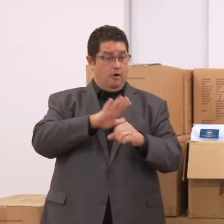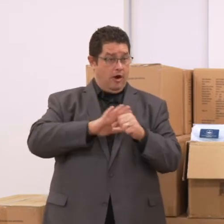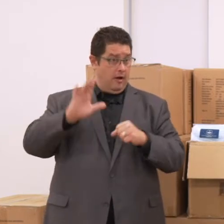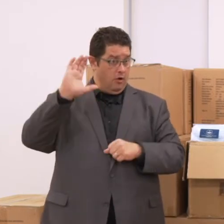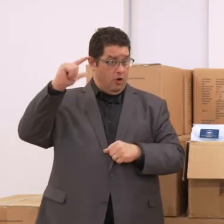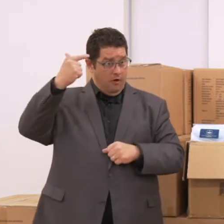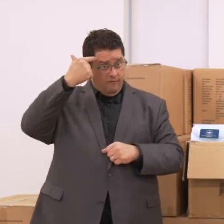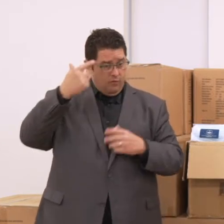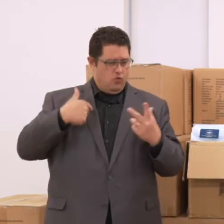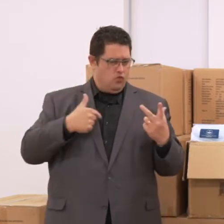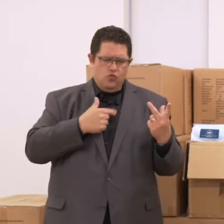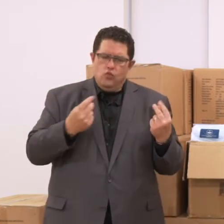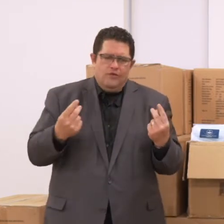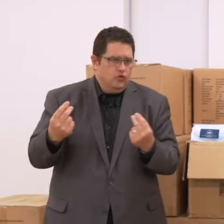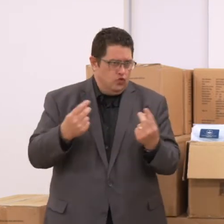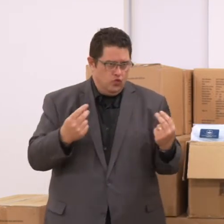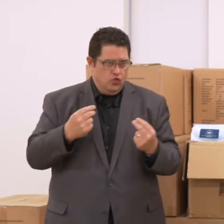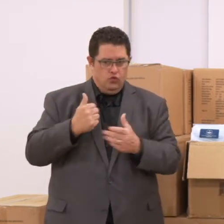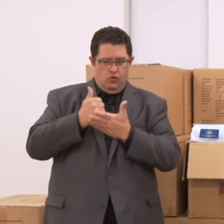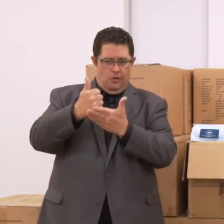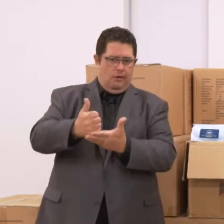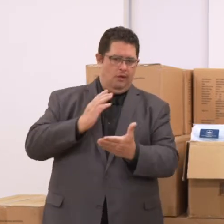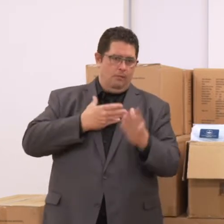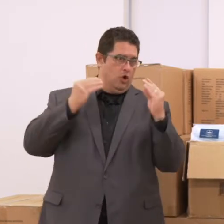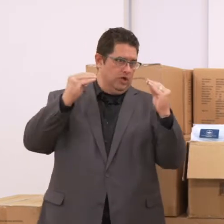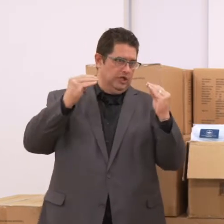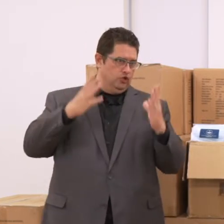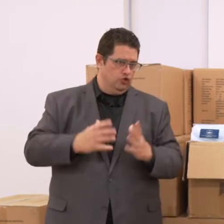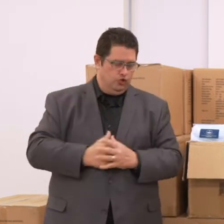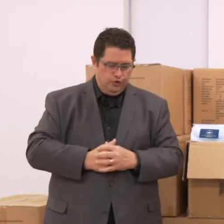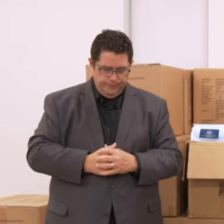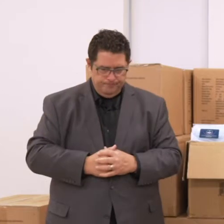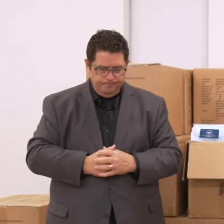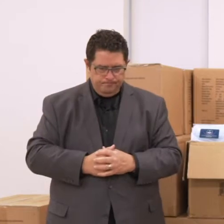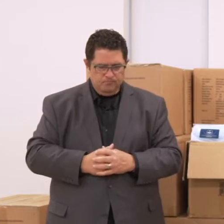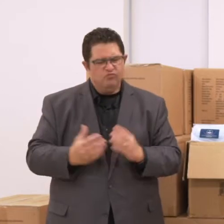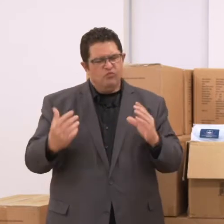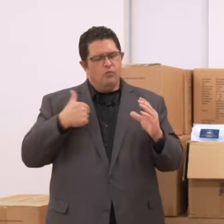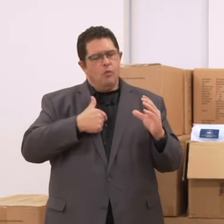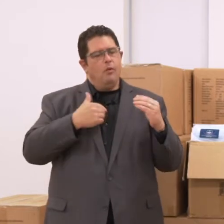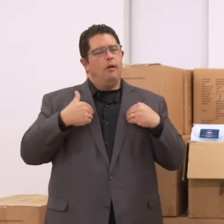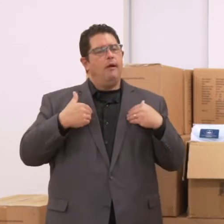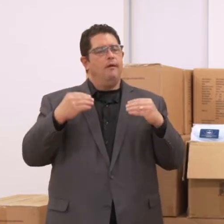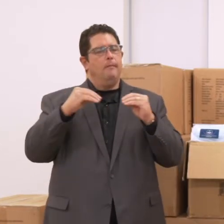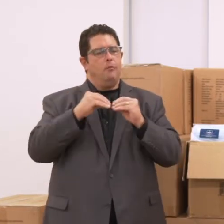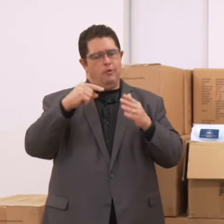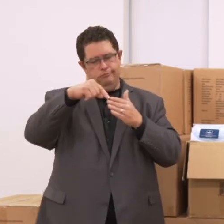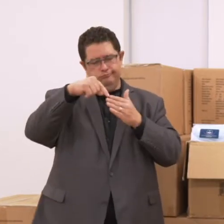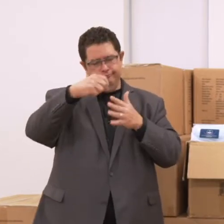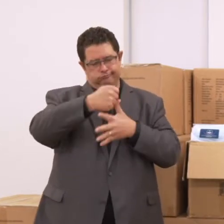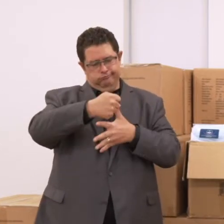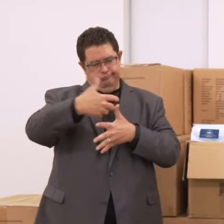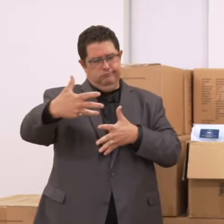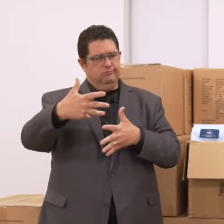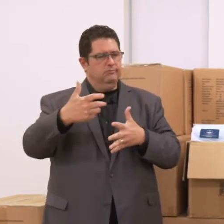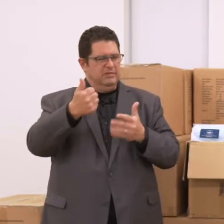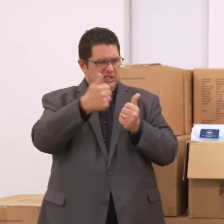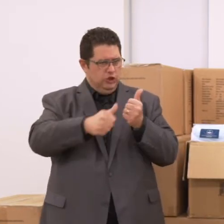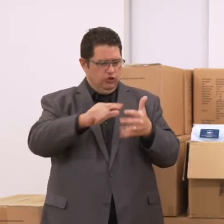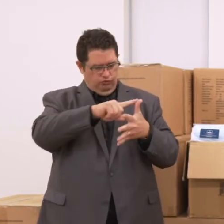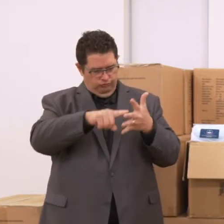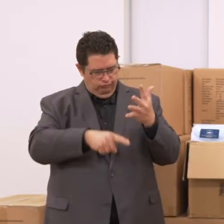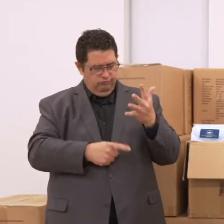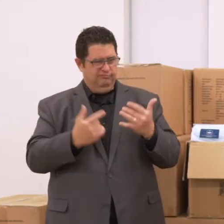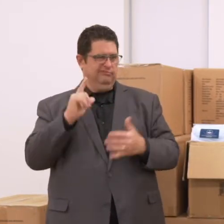we can to help our teachers. We'll have more details about each of these steps later this week.